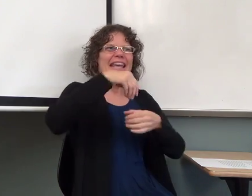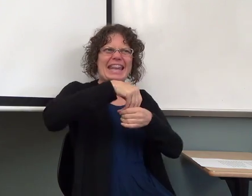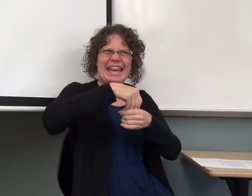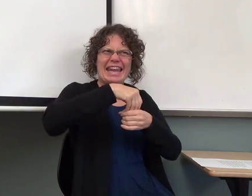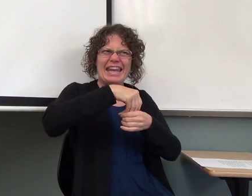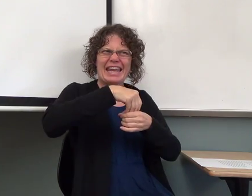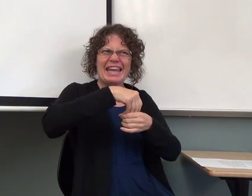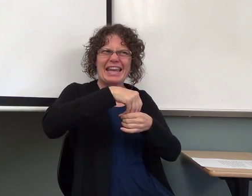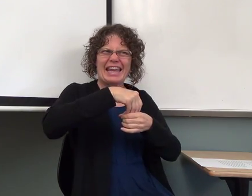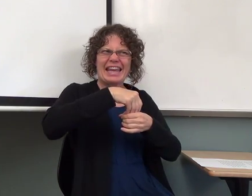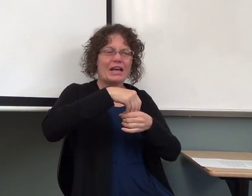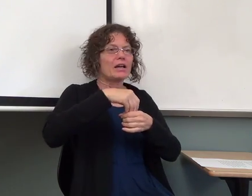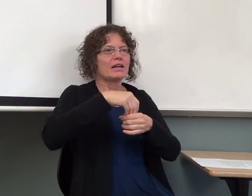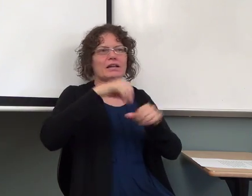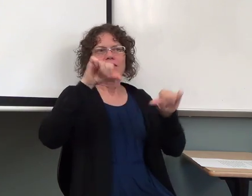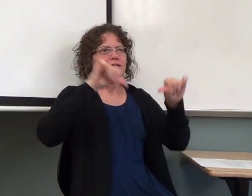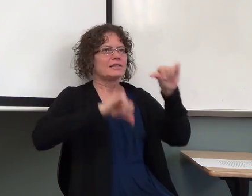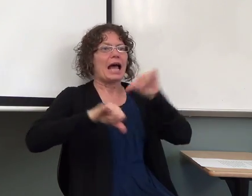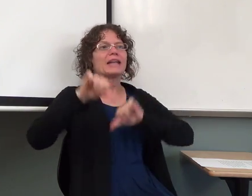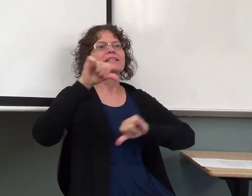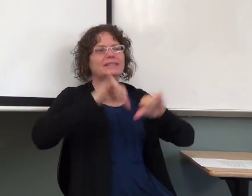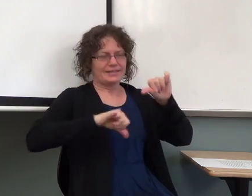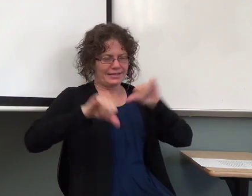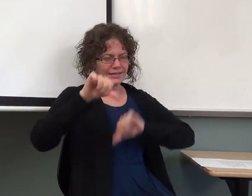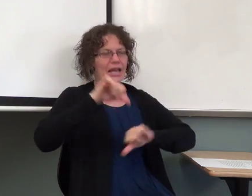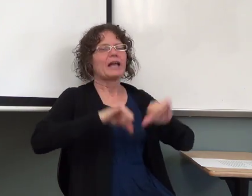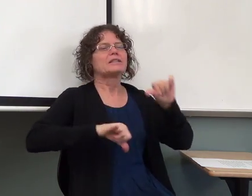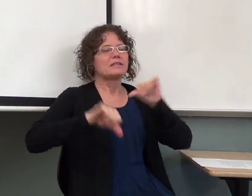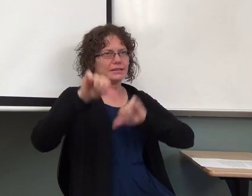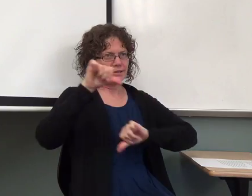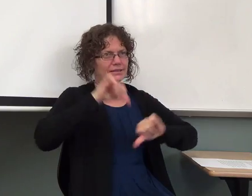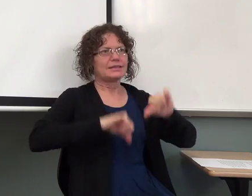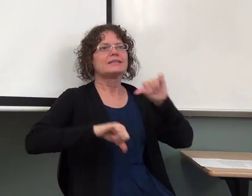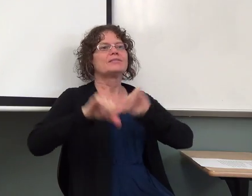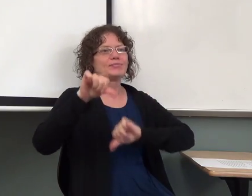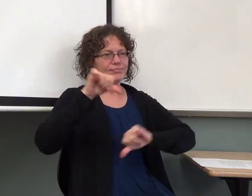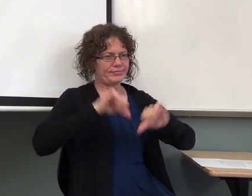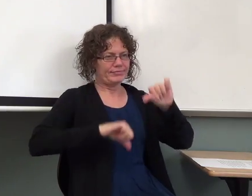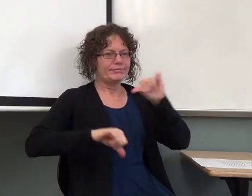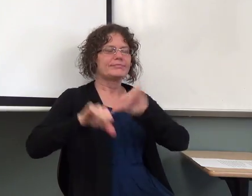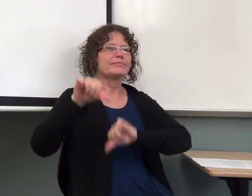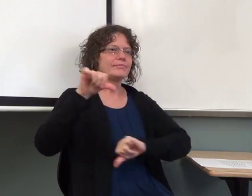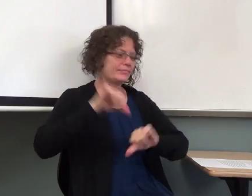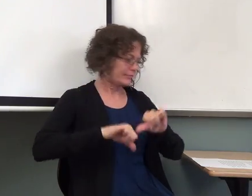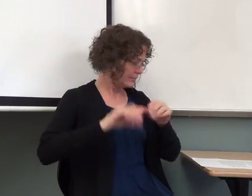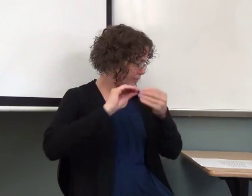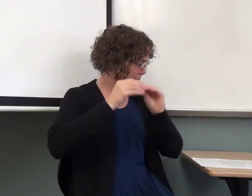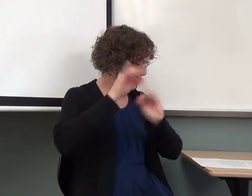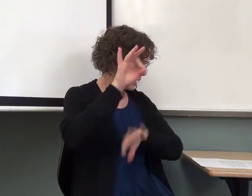How about science? Yes. Yes, good. Okay. Number 9, I need a reader, please.